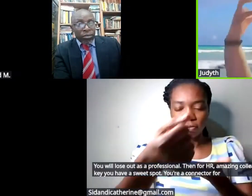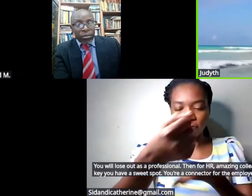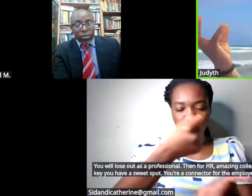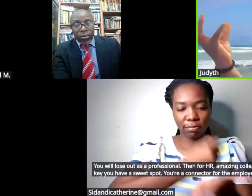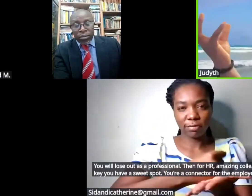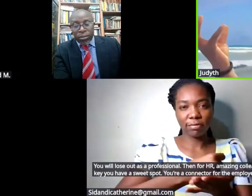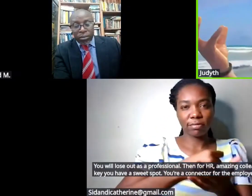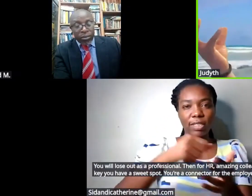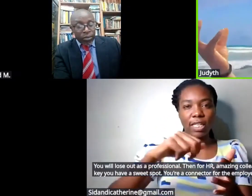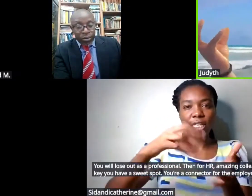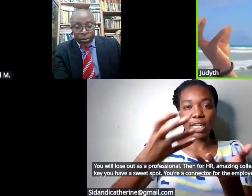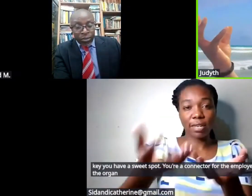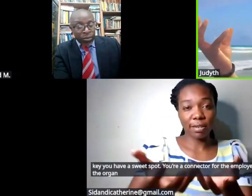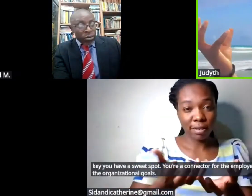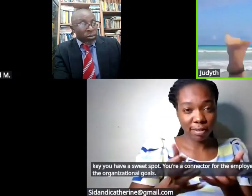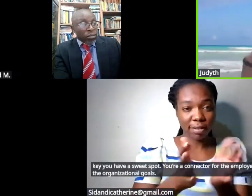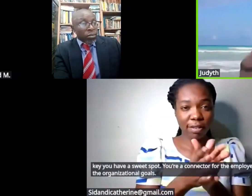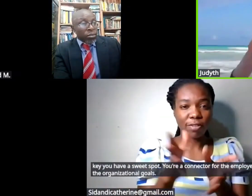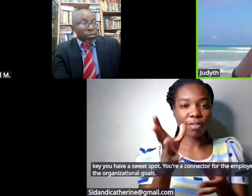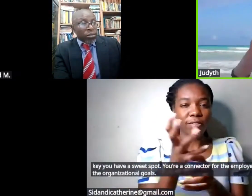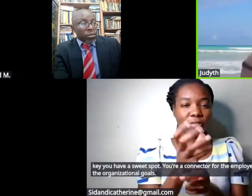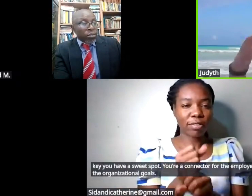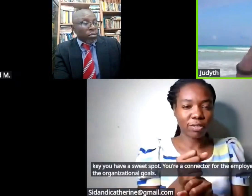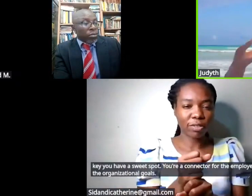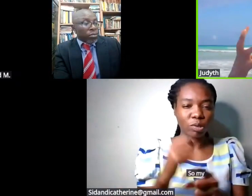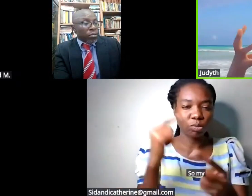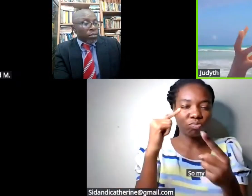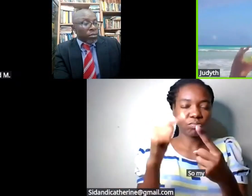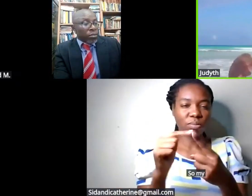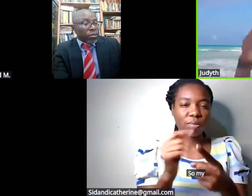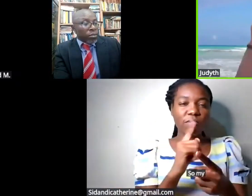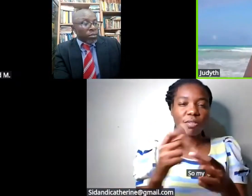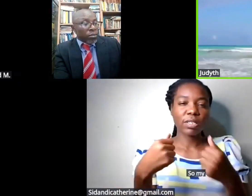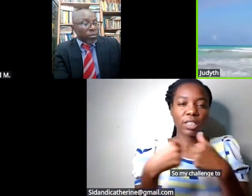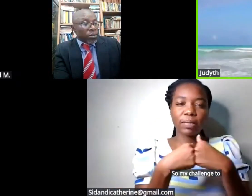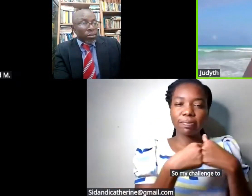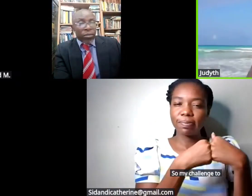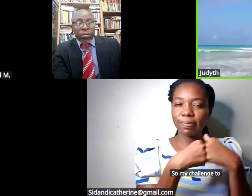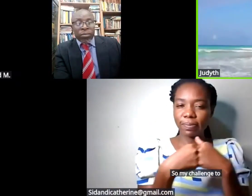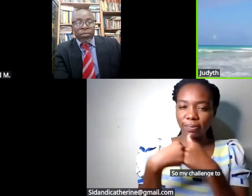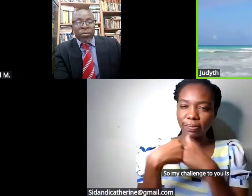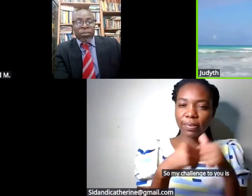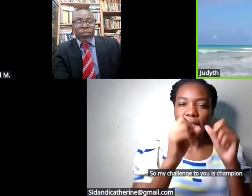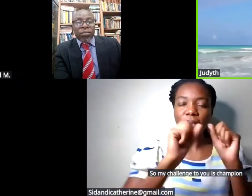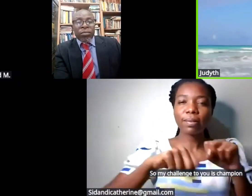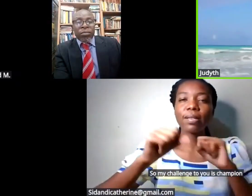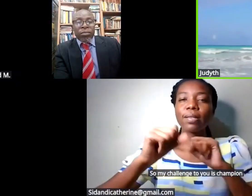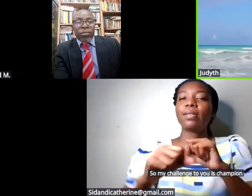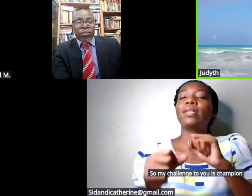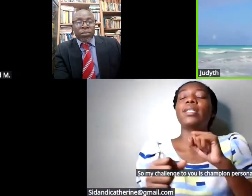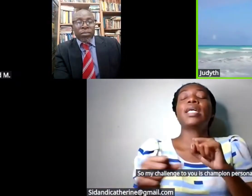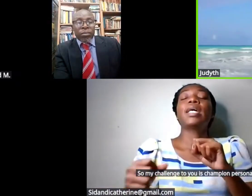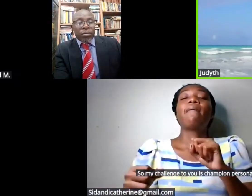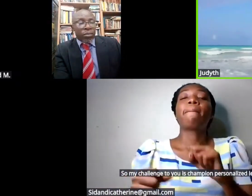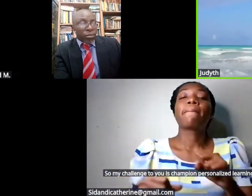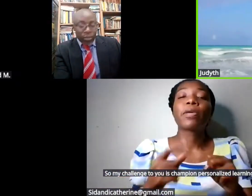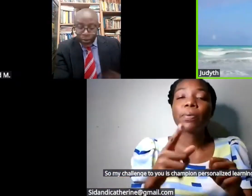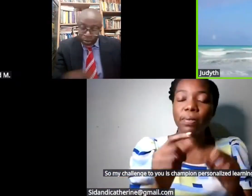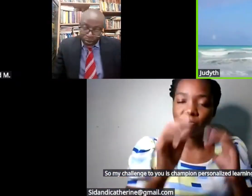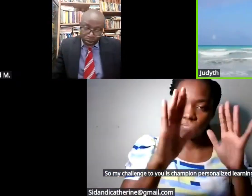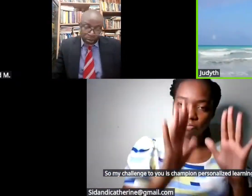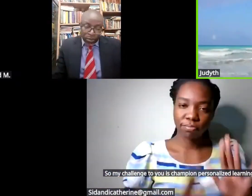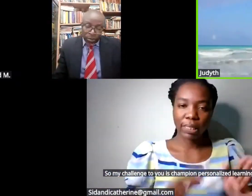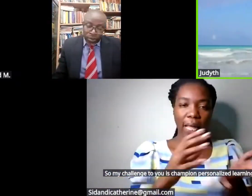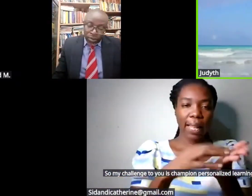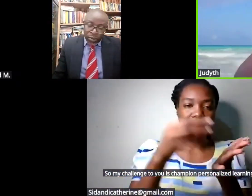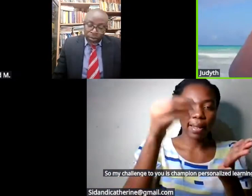the organizational goals. So my challenge to you is champion personalized learning experiences.